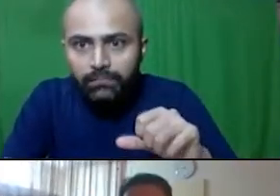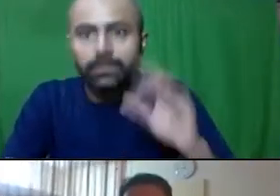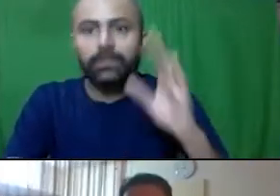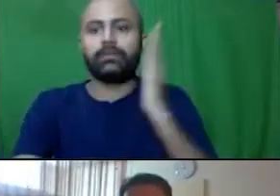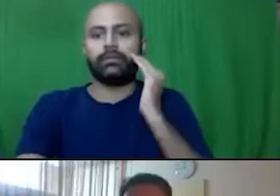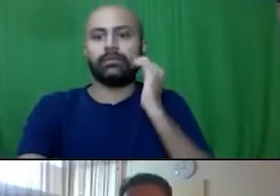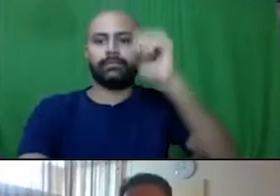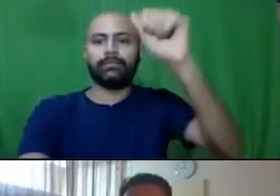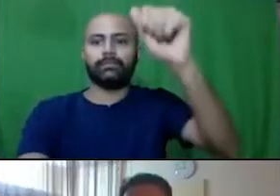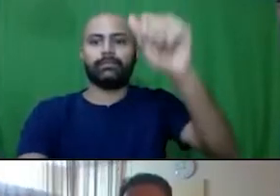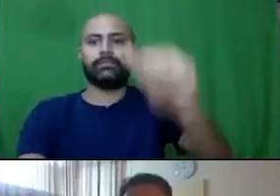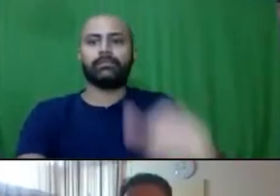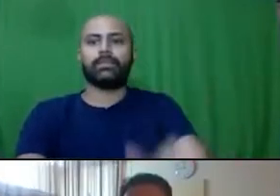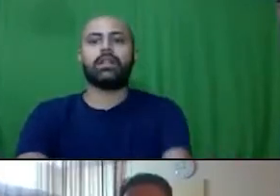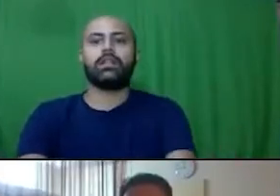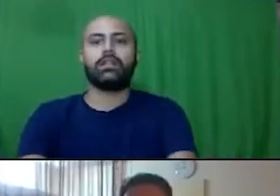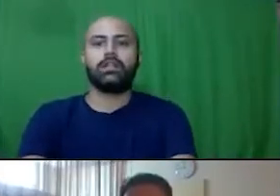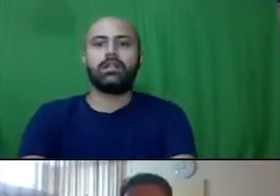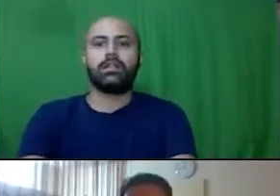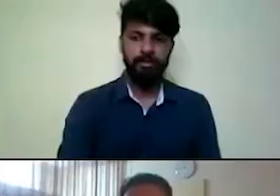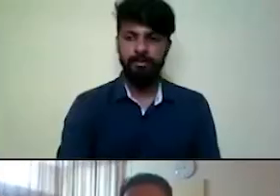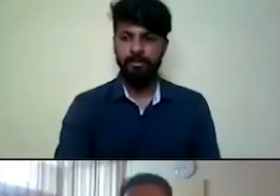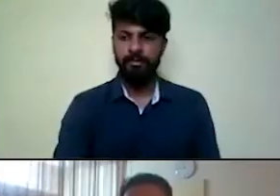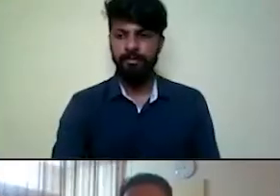Okay, I'm waiting for Amaldev.